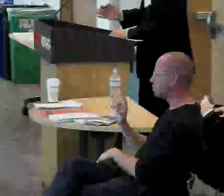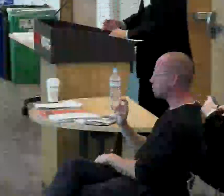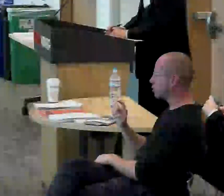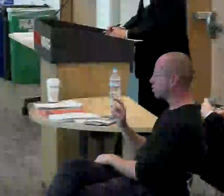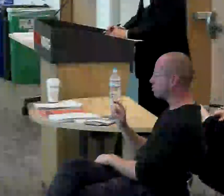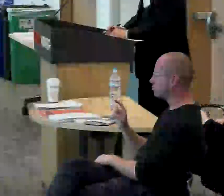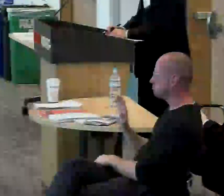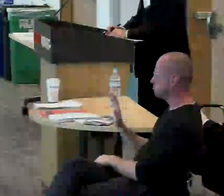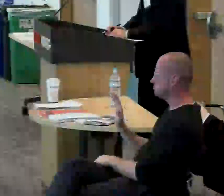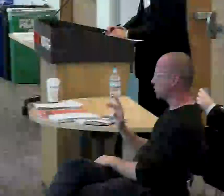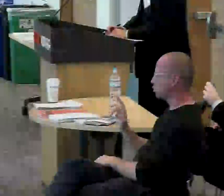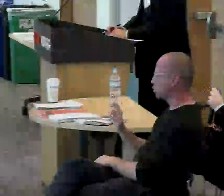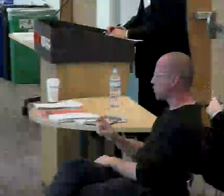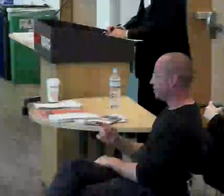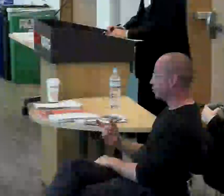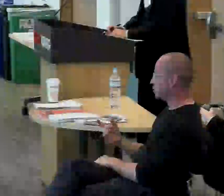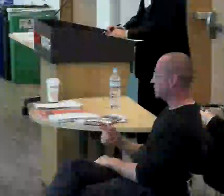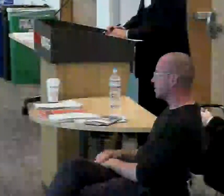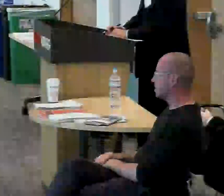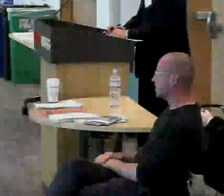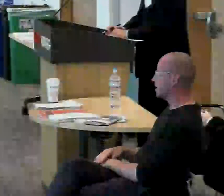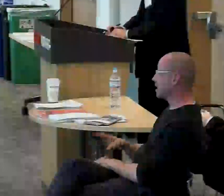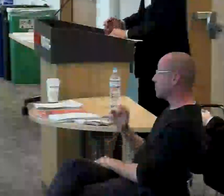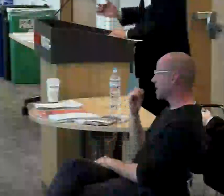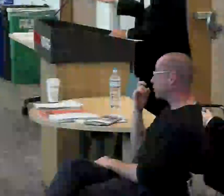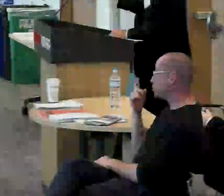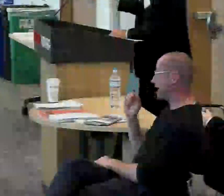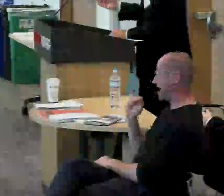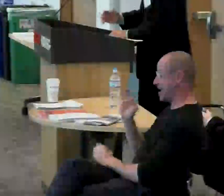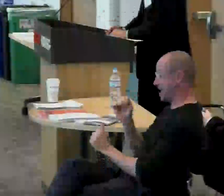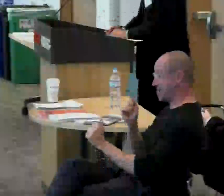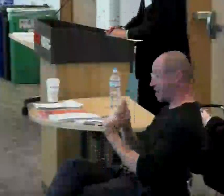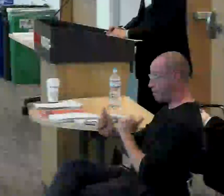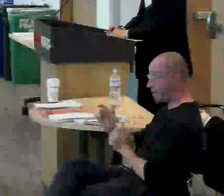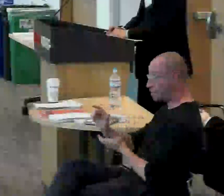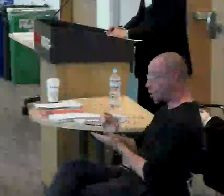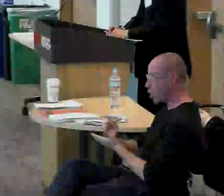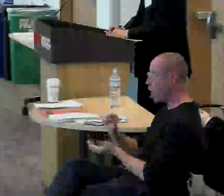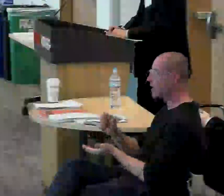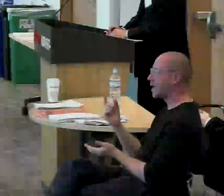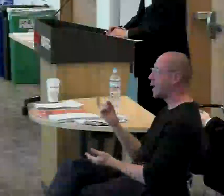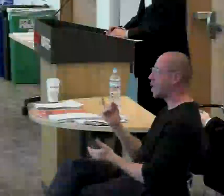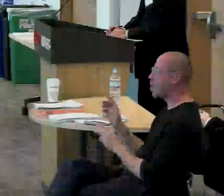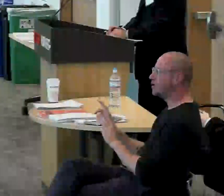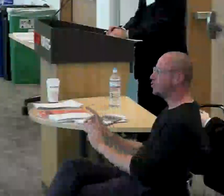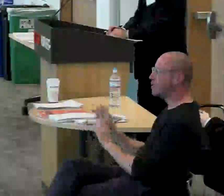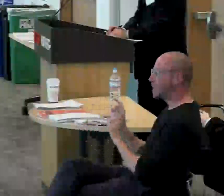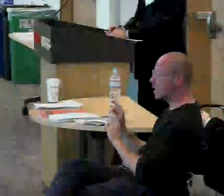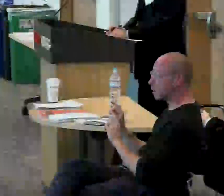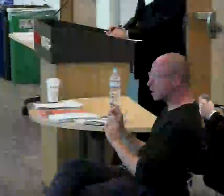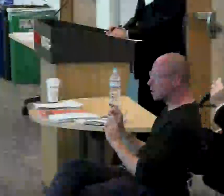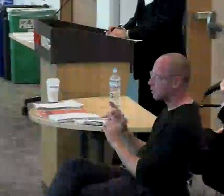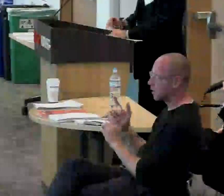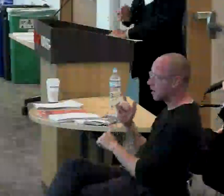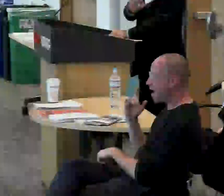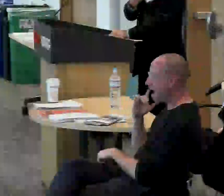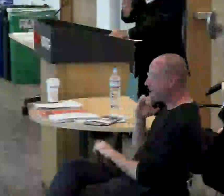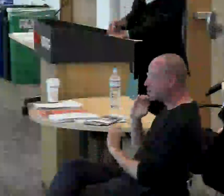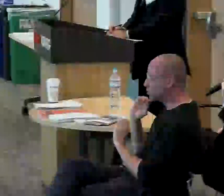said, anything that could be passed can be repealed. I think was so, but I don't know that I've heard anything